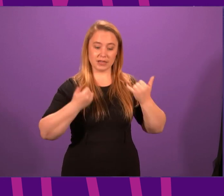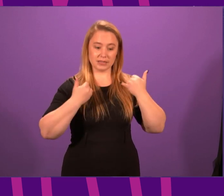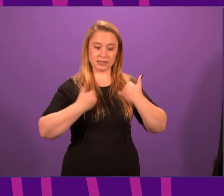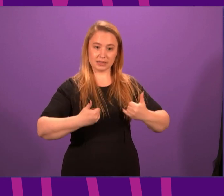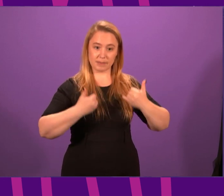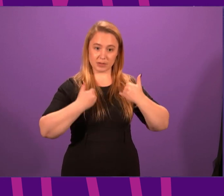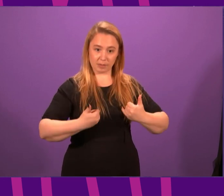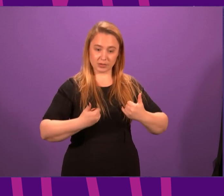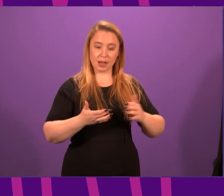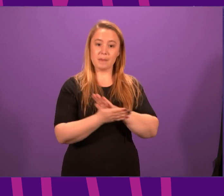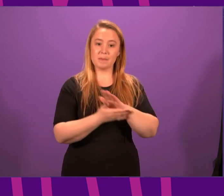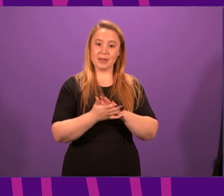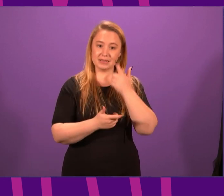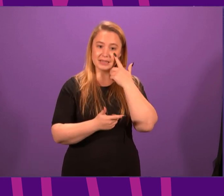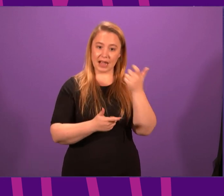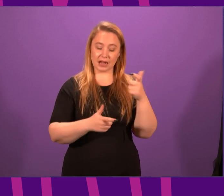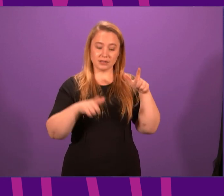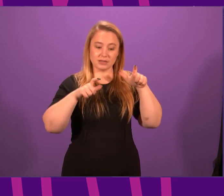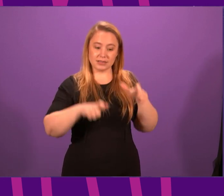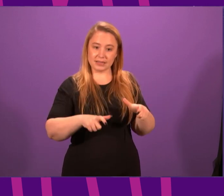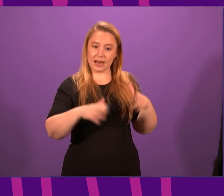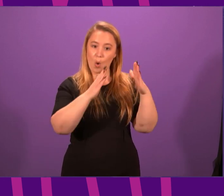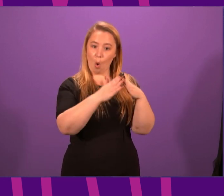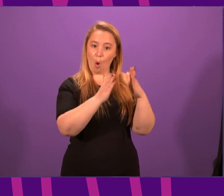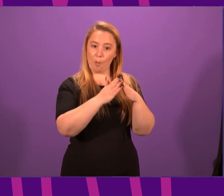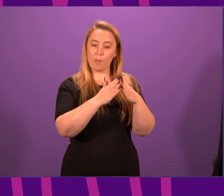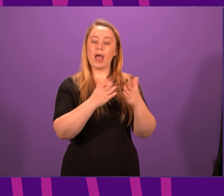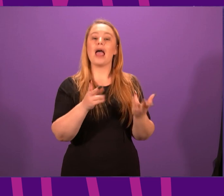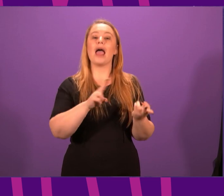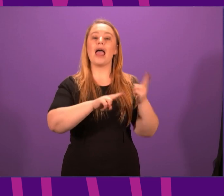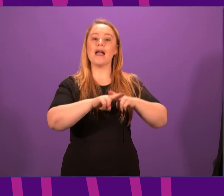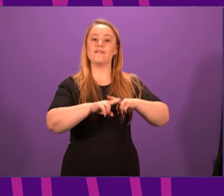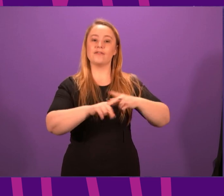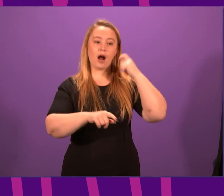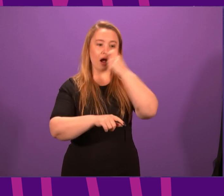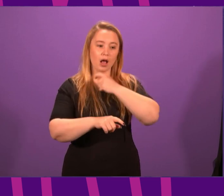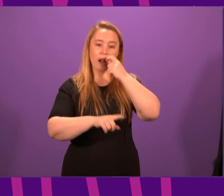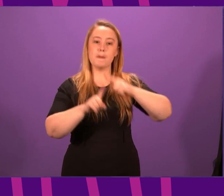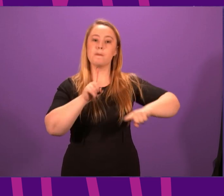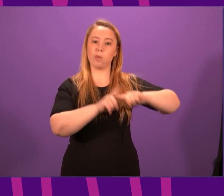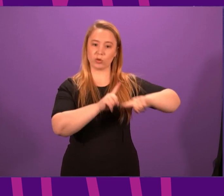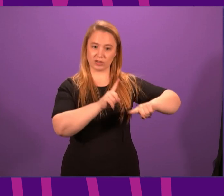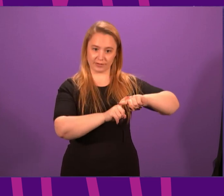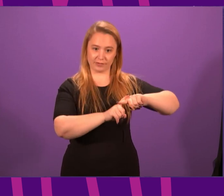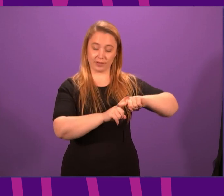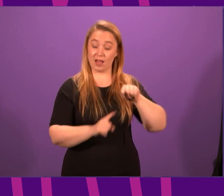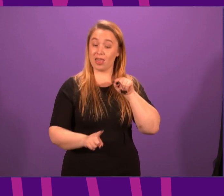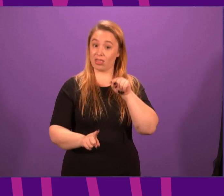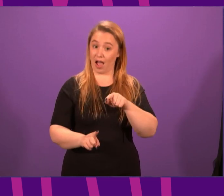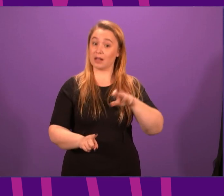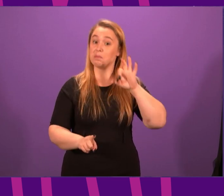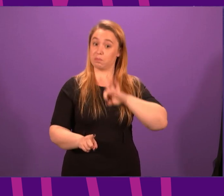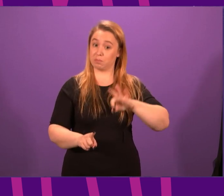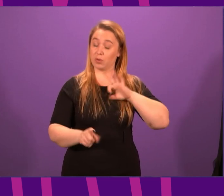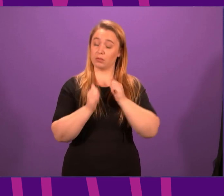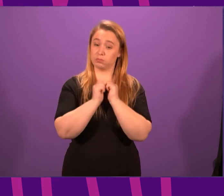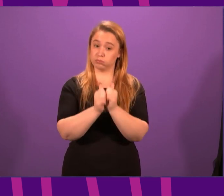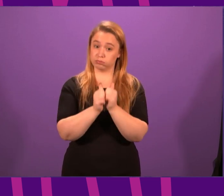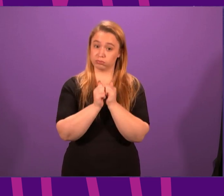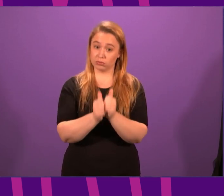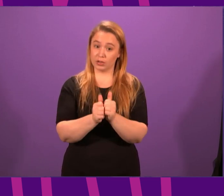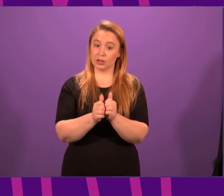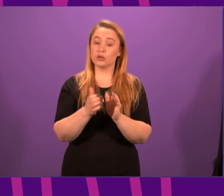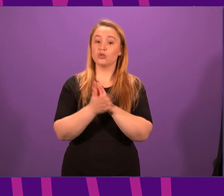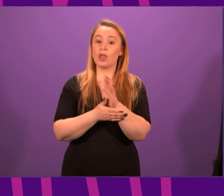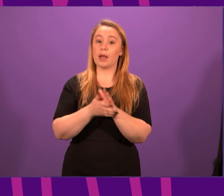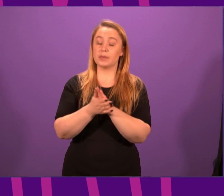self-isolate with a positive test. That's a major change. That benefit outweighs, I believe, any negative